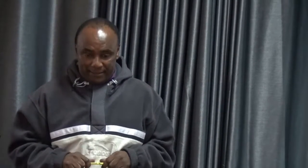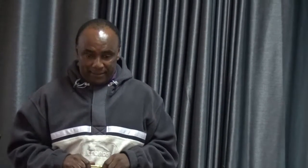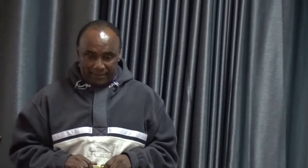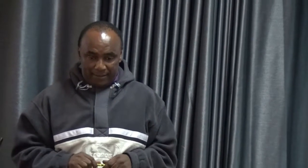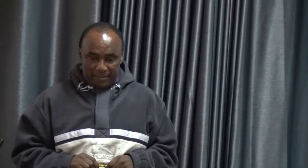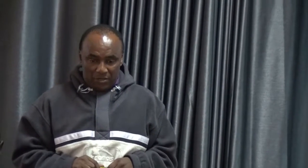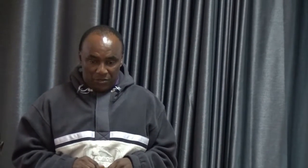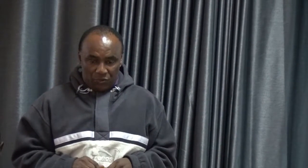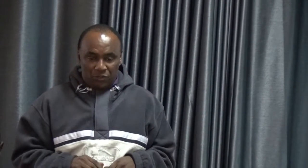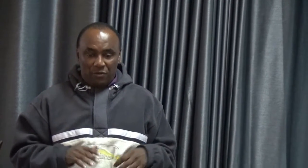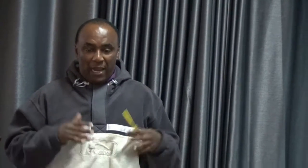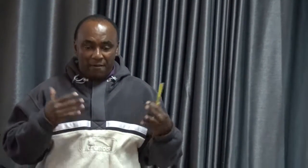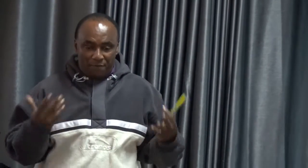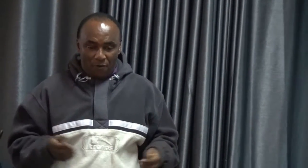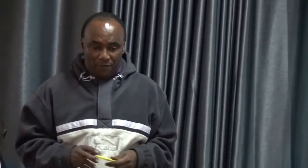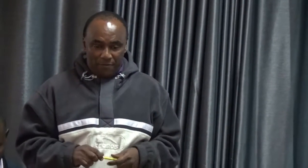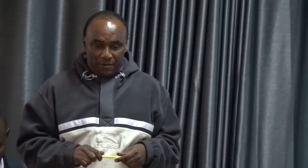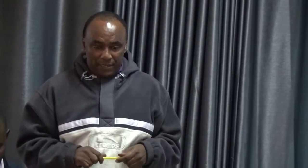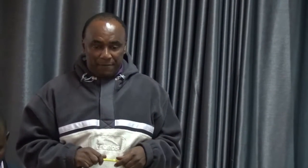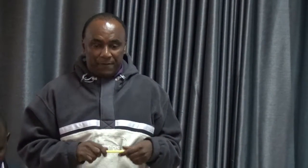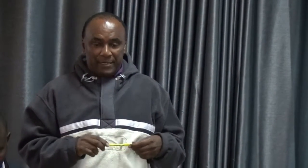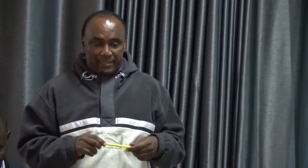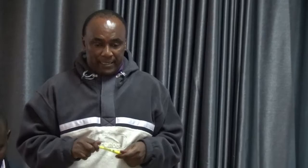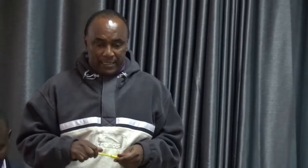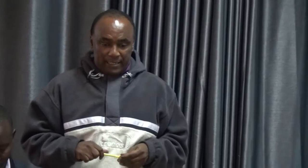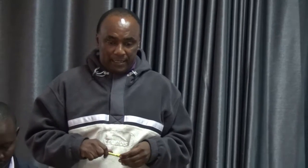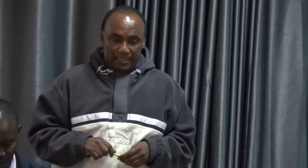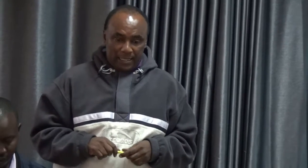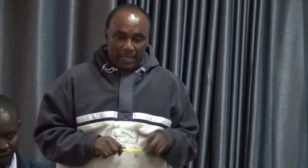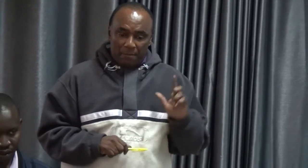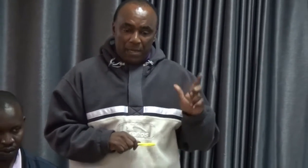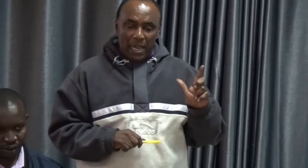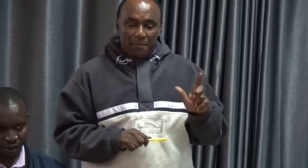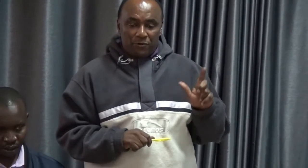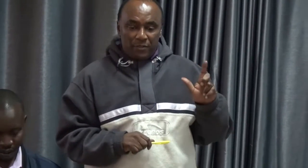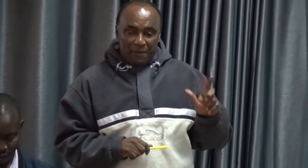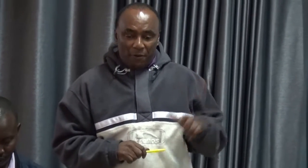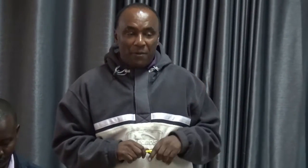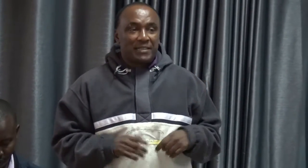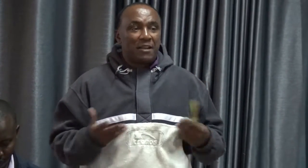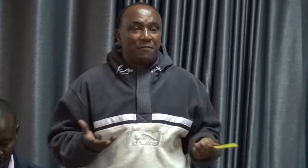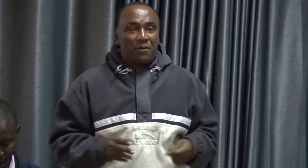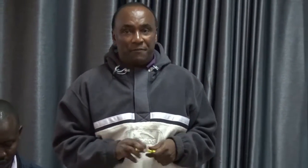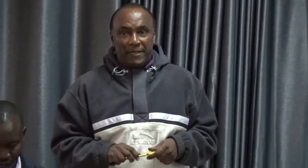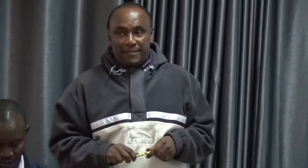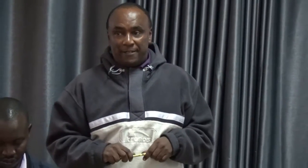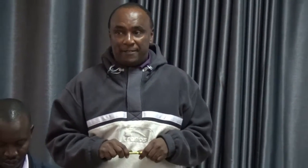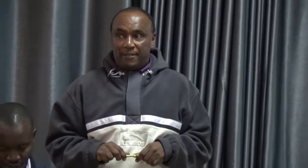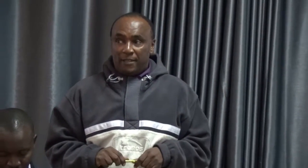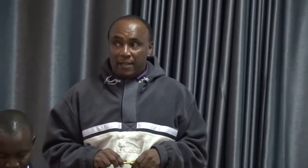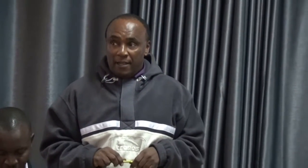process, so we should involve different strategies. Be able to develop